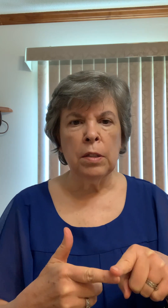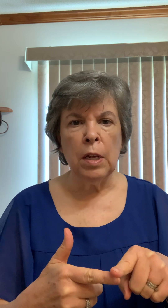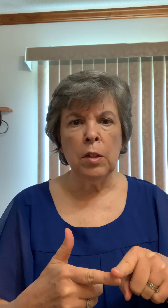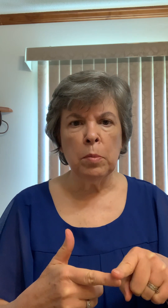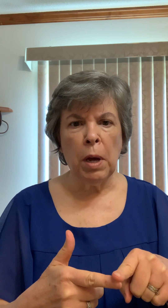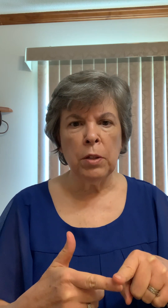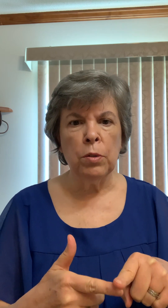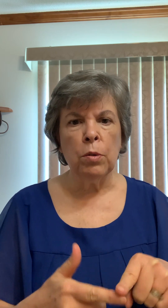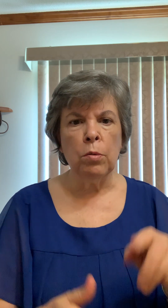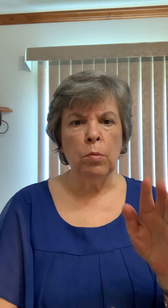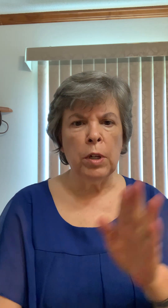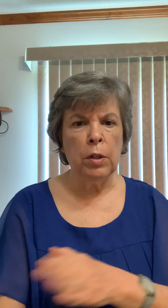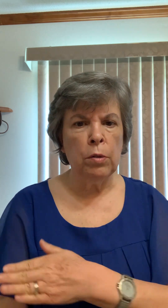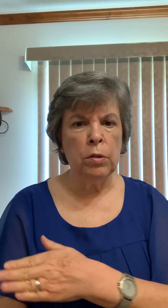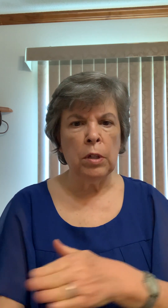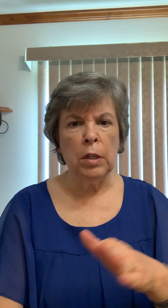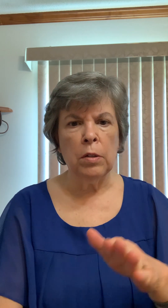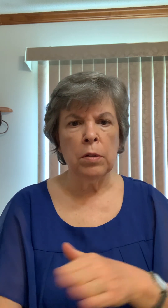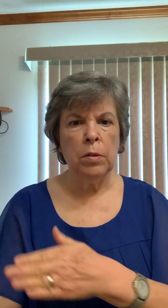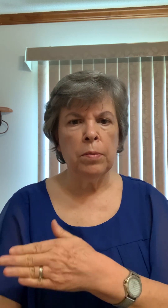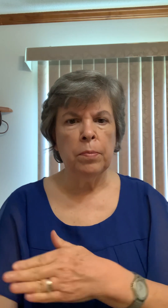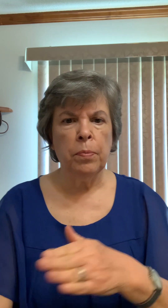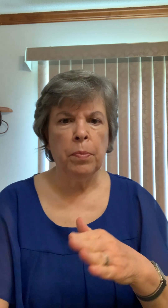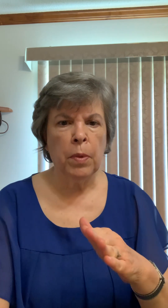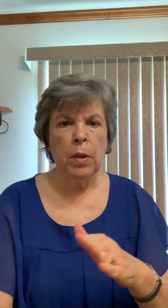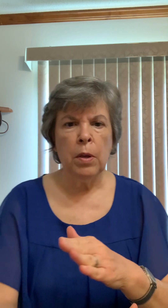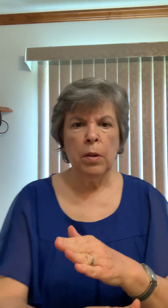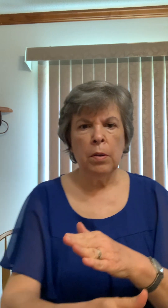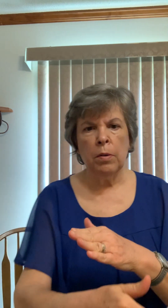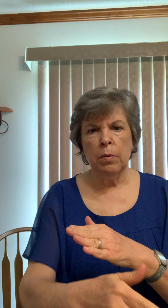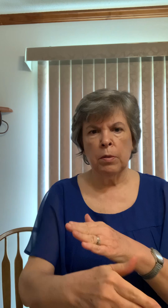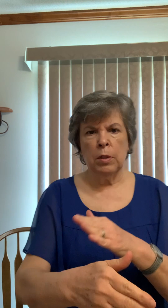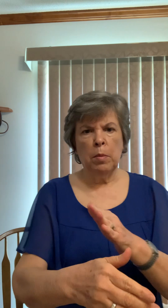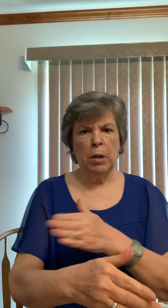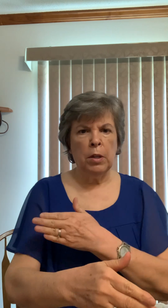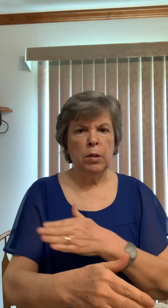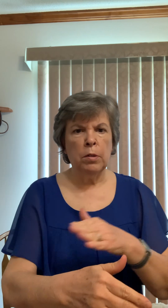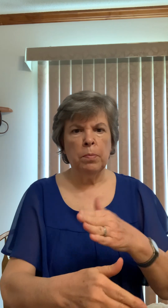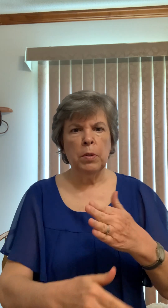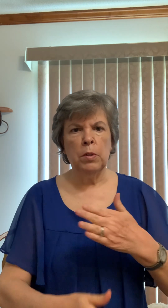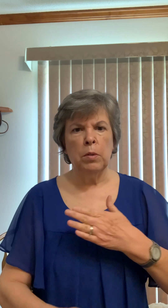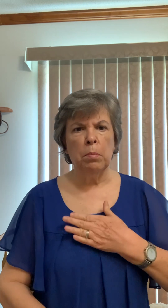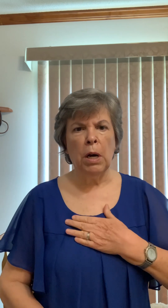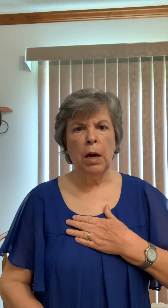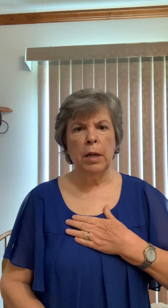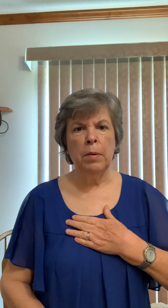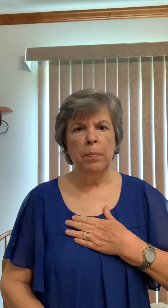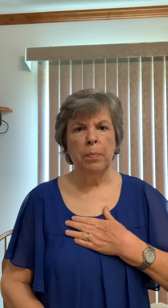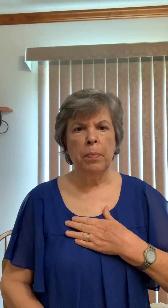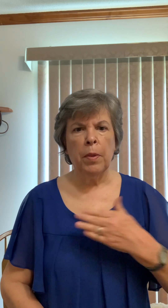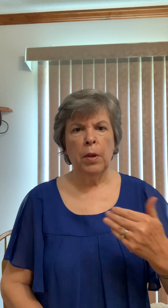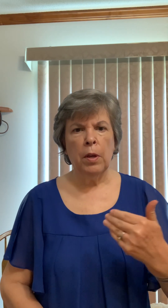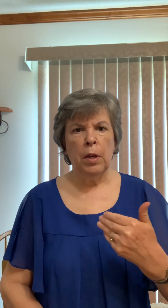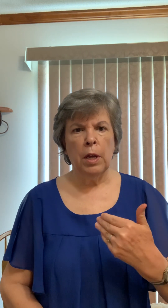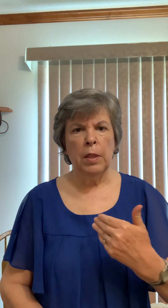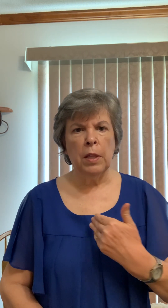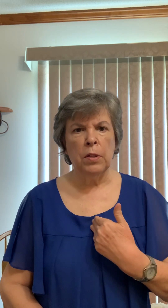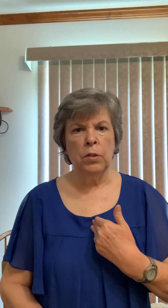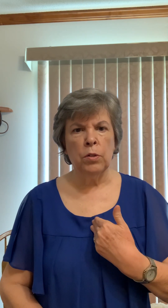Sings my soul, we know sings. Stay back here. This is my, and then this is